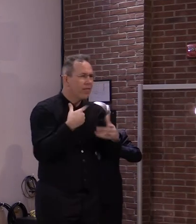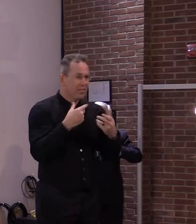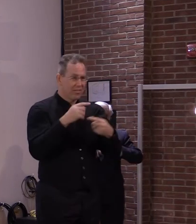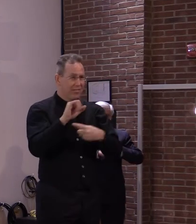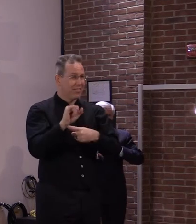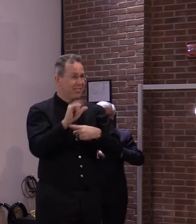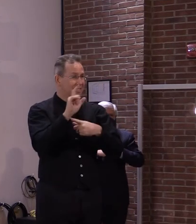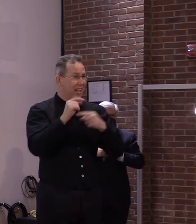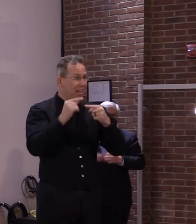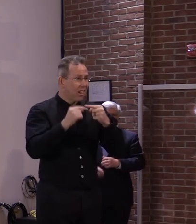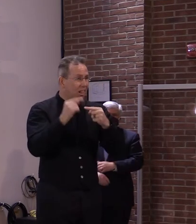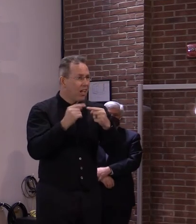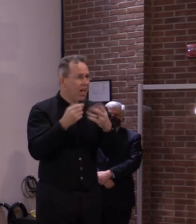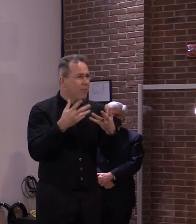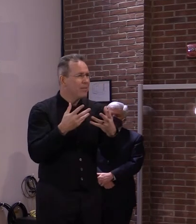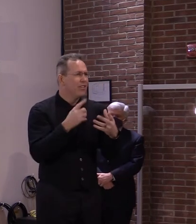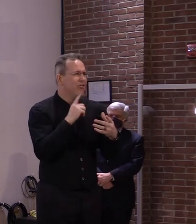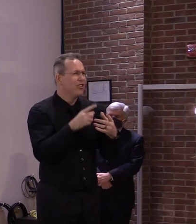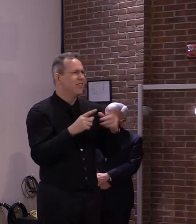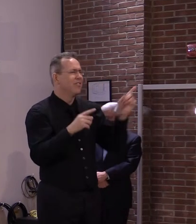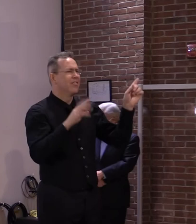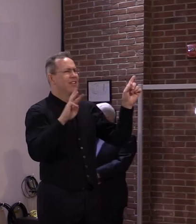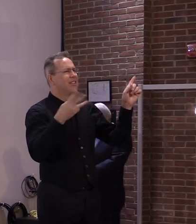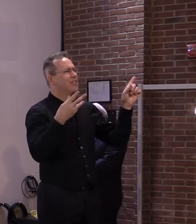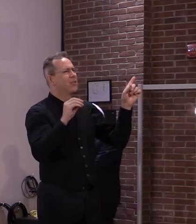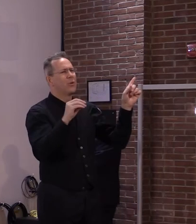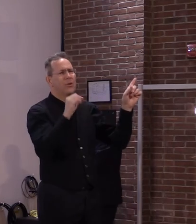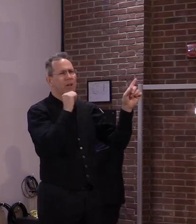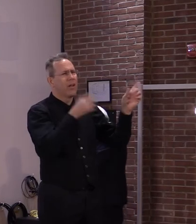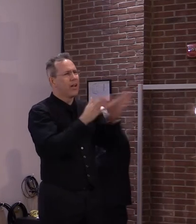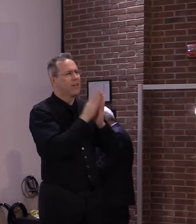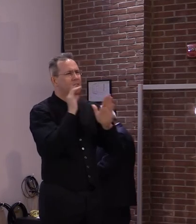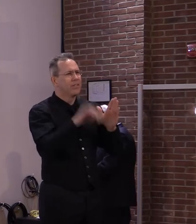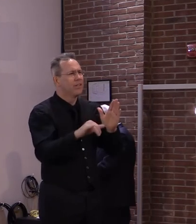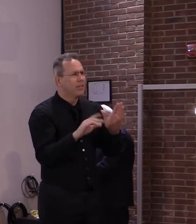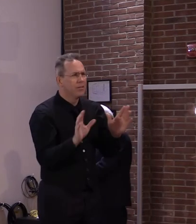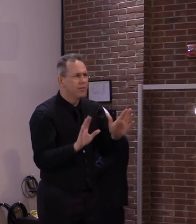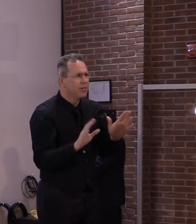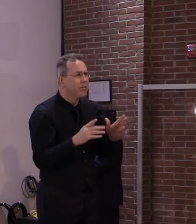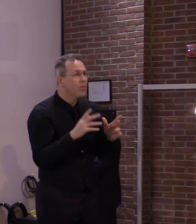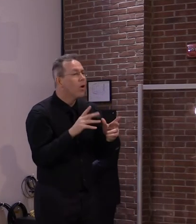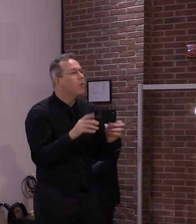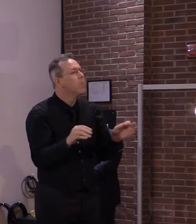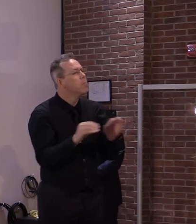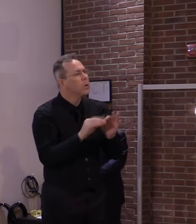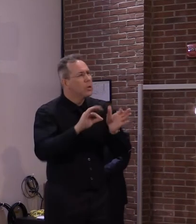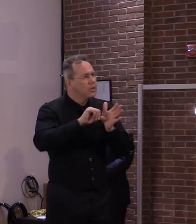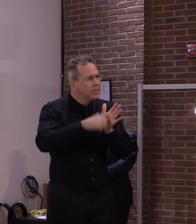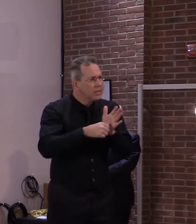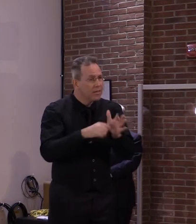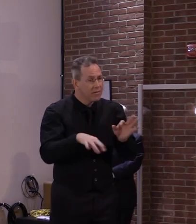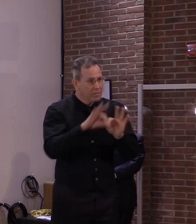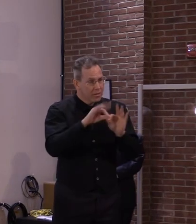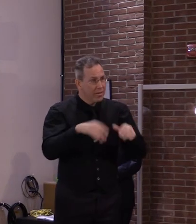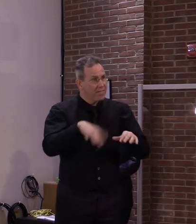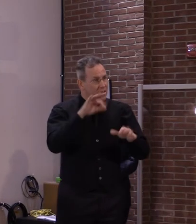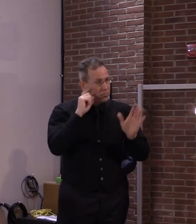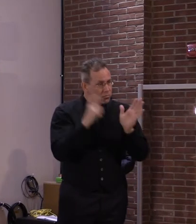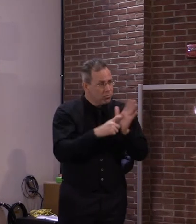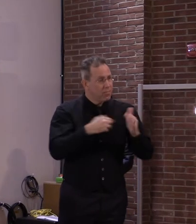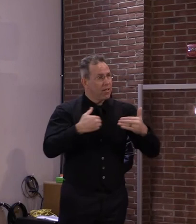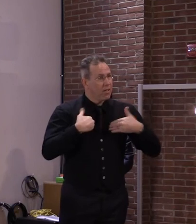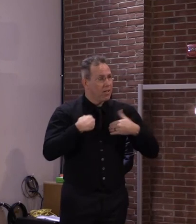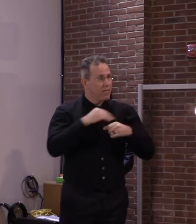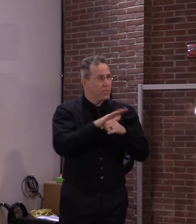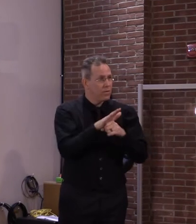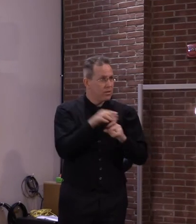many cycles did it go through it's much more important to be able to act on the information that virus was detected now i know there are